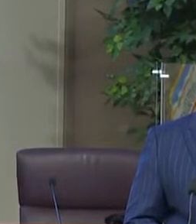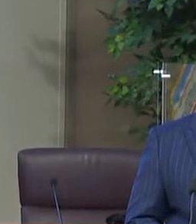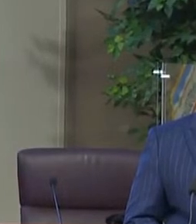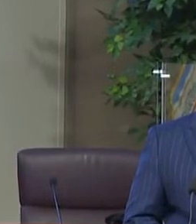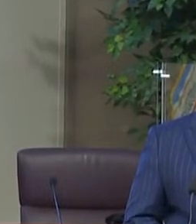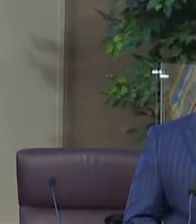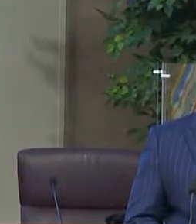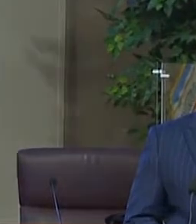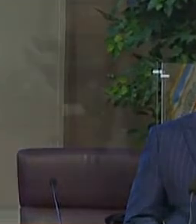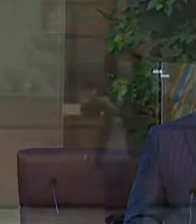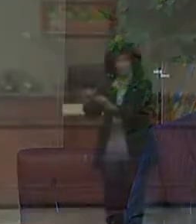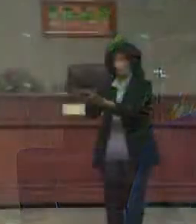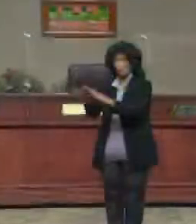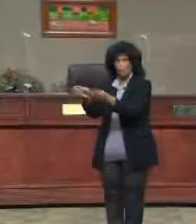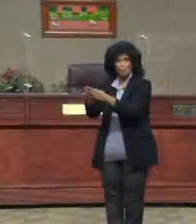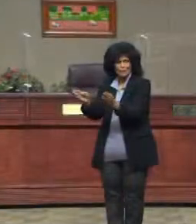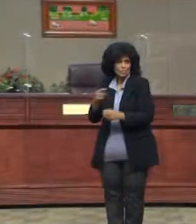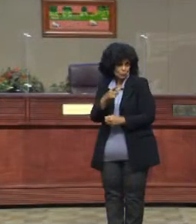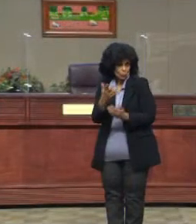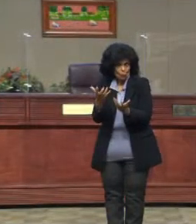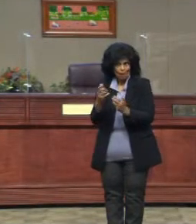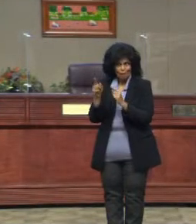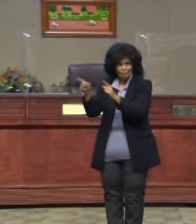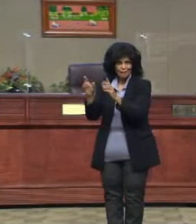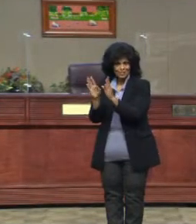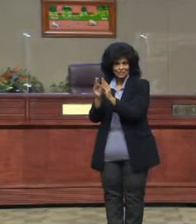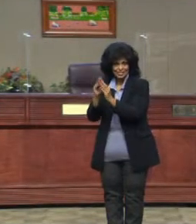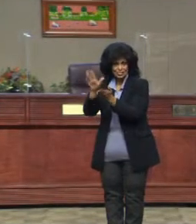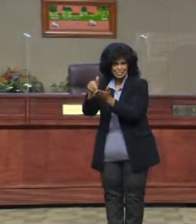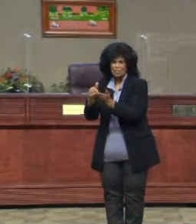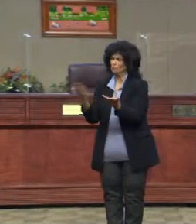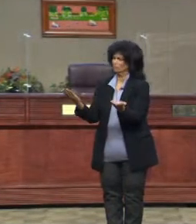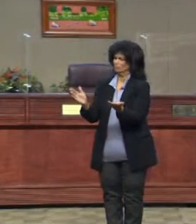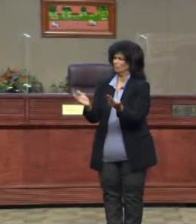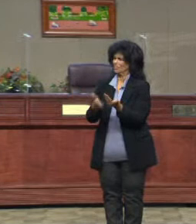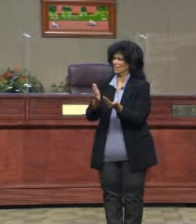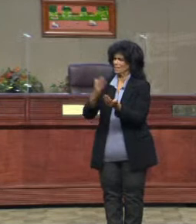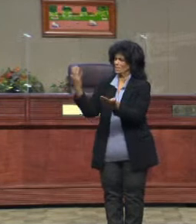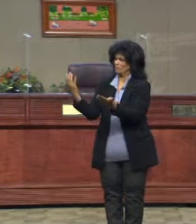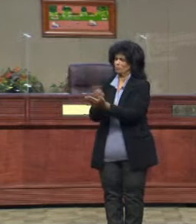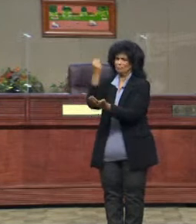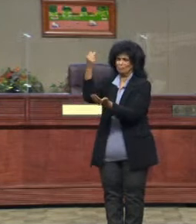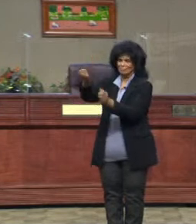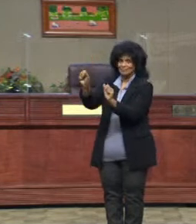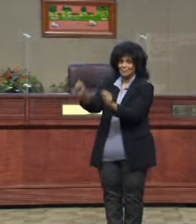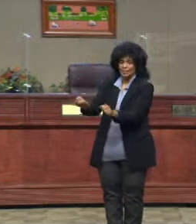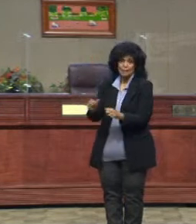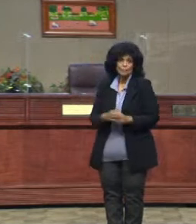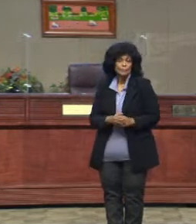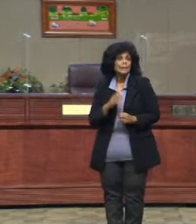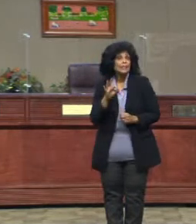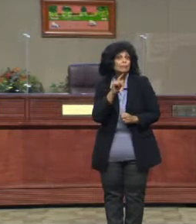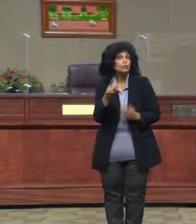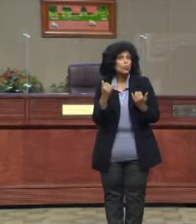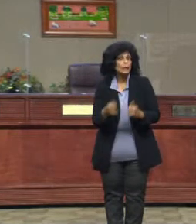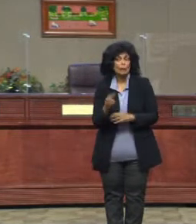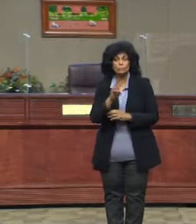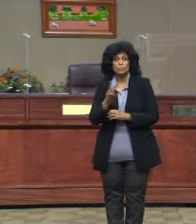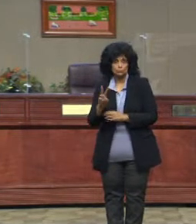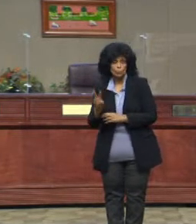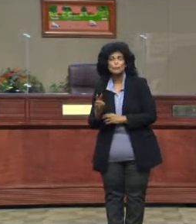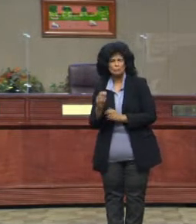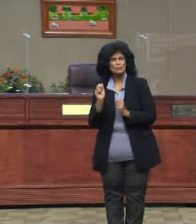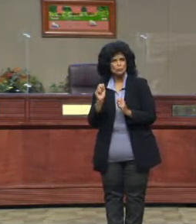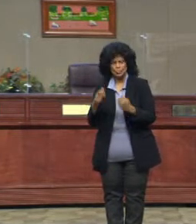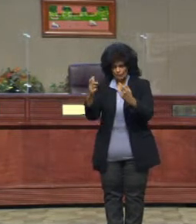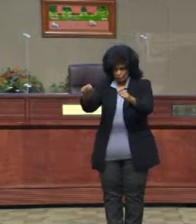center, you have ample opportunity this week. That means that if you go to that website now, you should have the